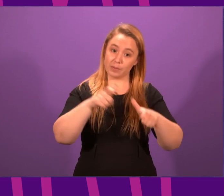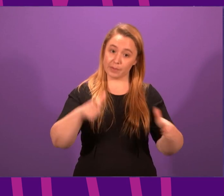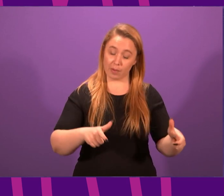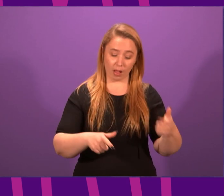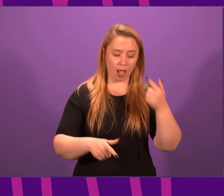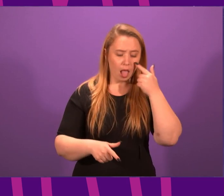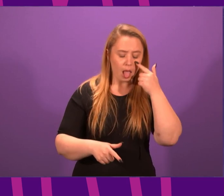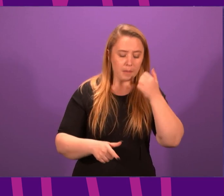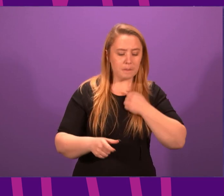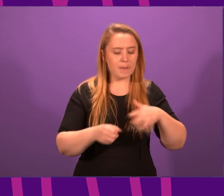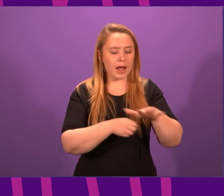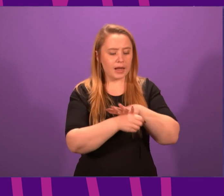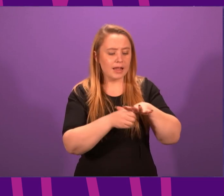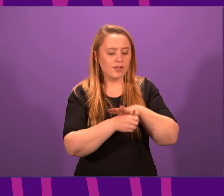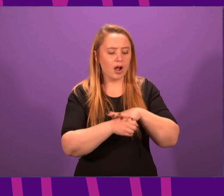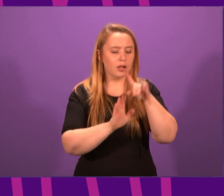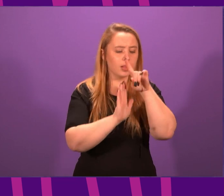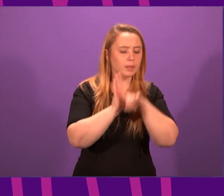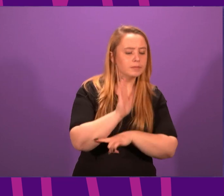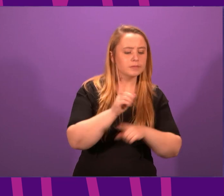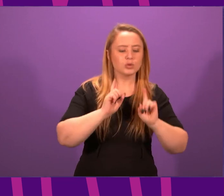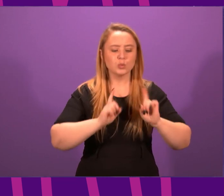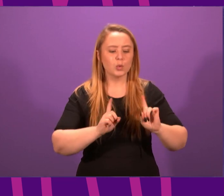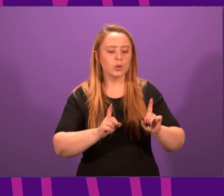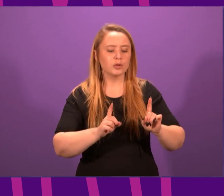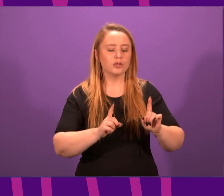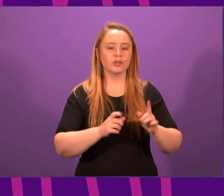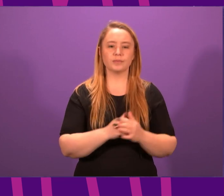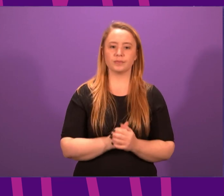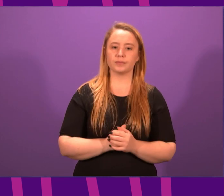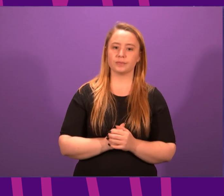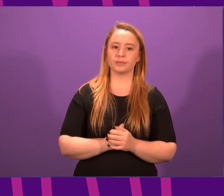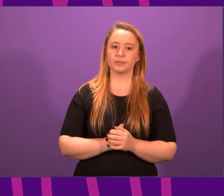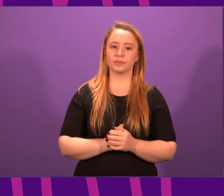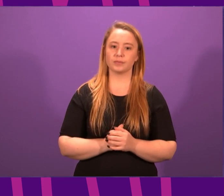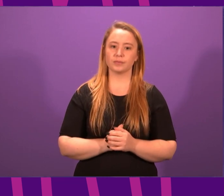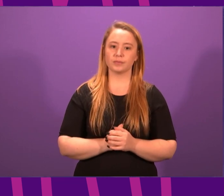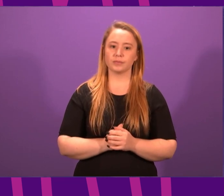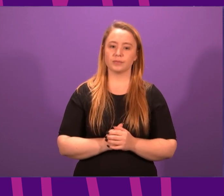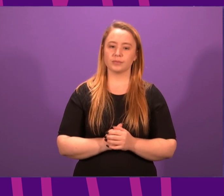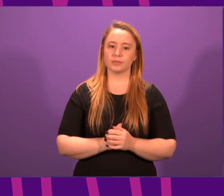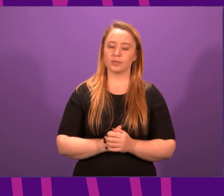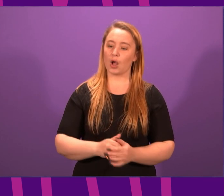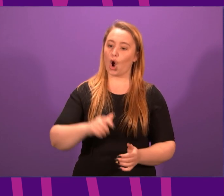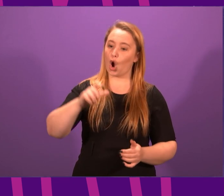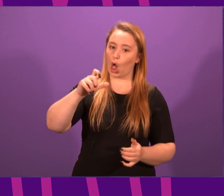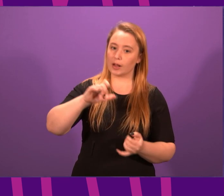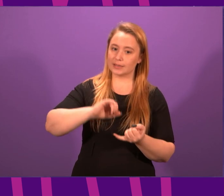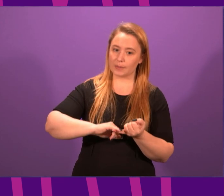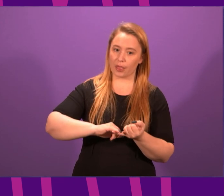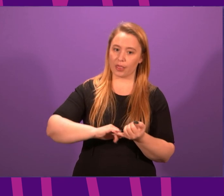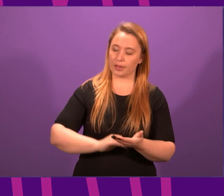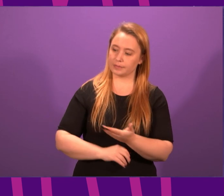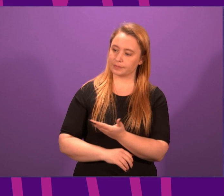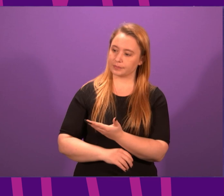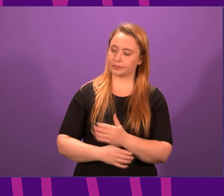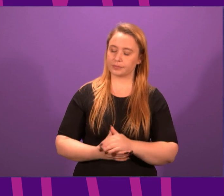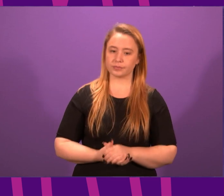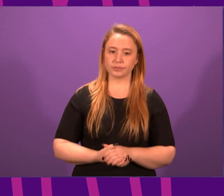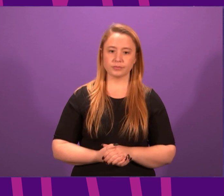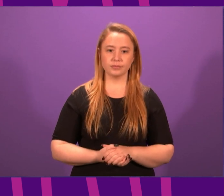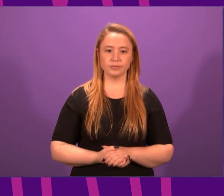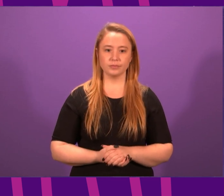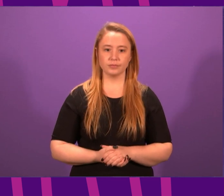explaining the restrictions that are in place where you are, tailored to your area. Yes, Mr. Colin Smith. Thank the Cabinet Secretary very much for